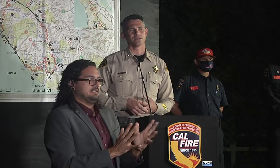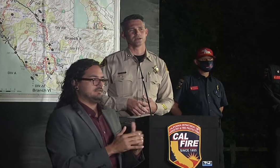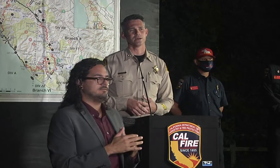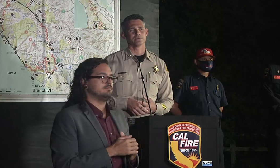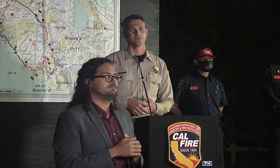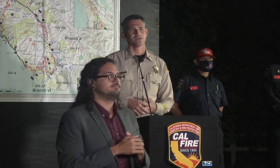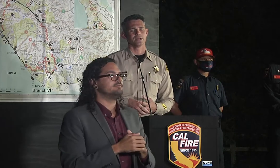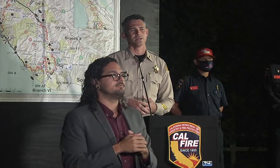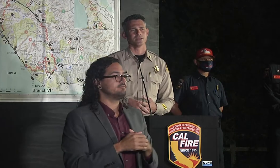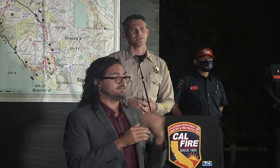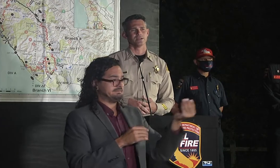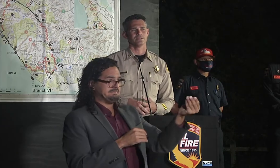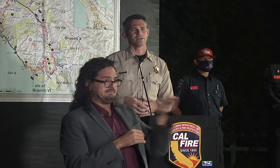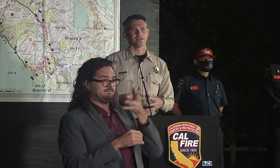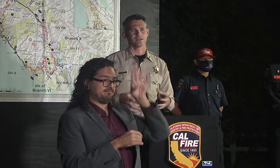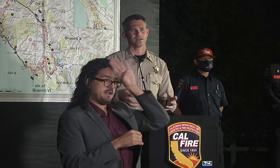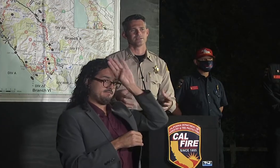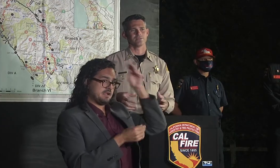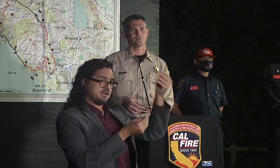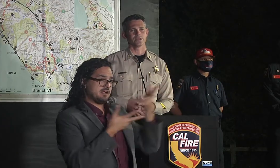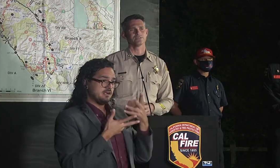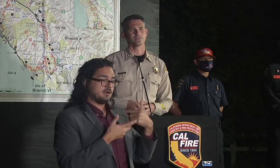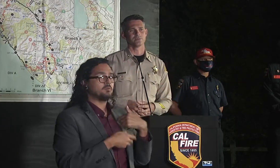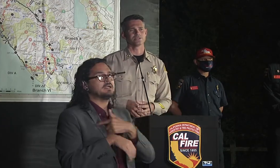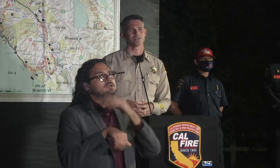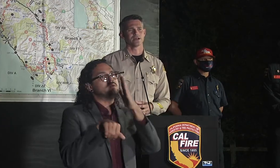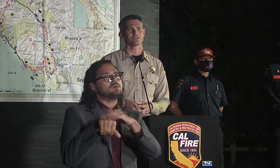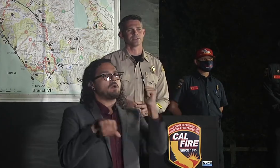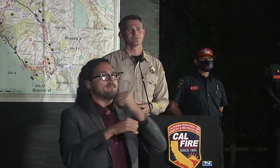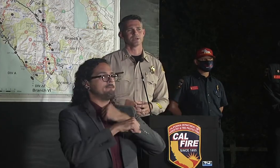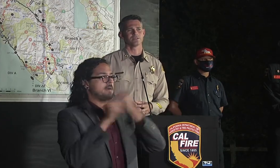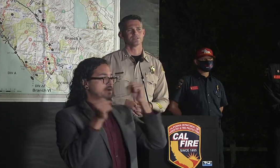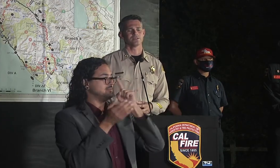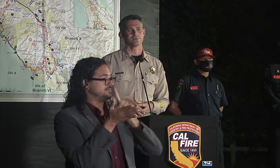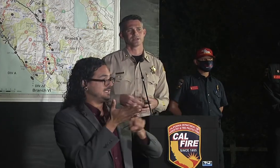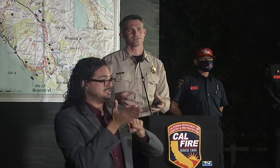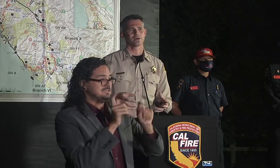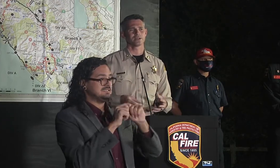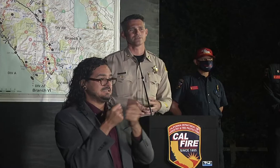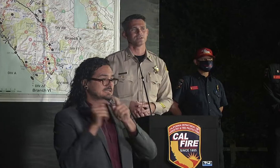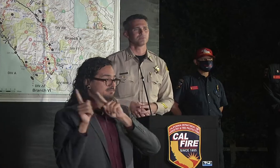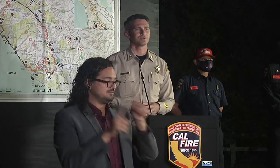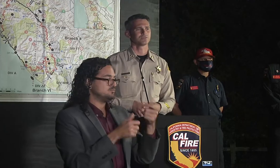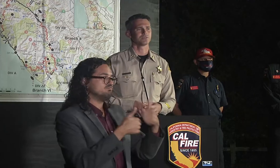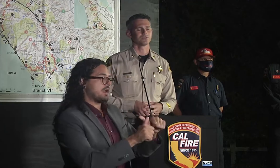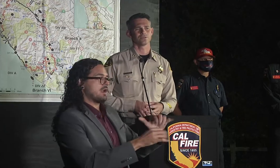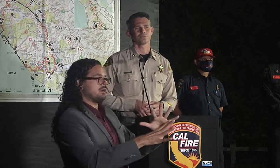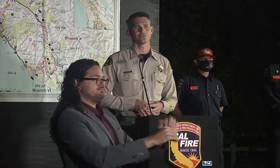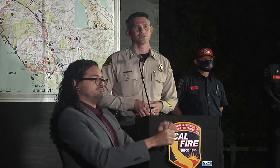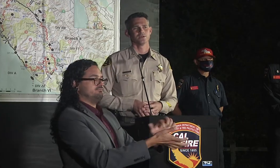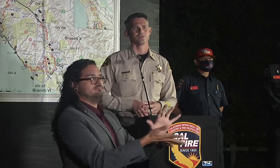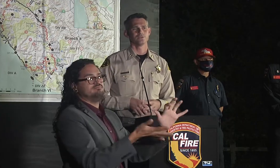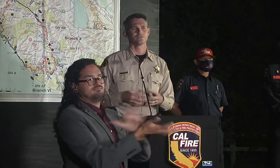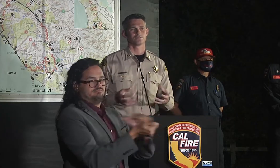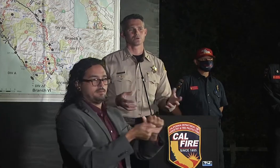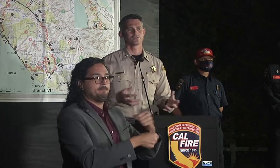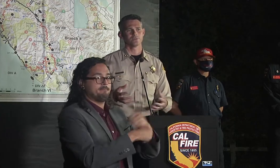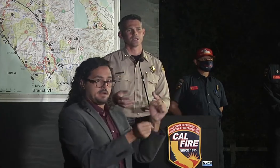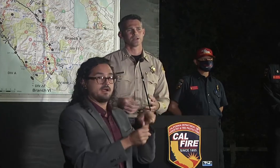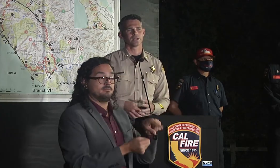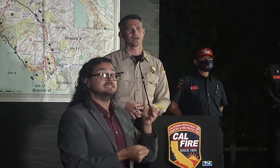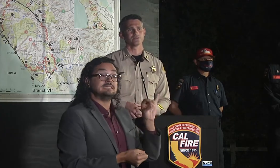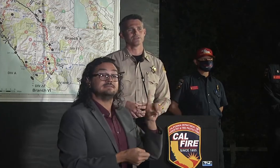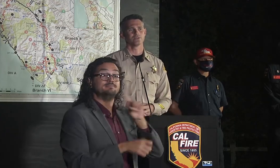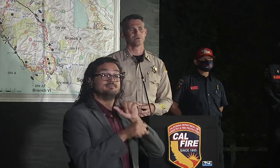team and then detonated that stuff in place, as I mentioned last night, to make it safe. But that's not without taking pictures. And there's forensics work